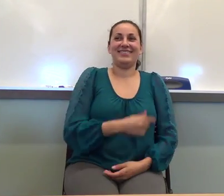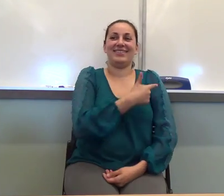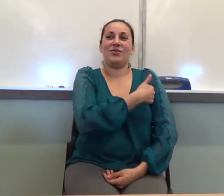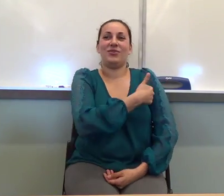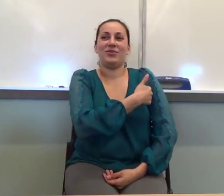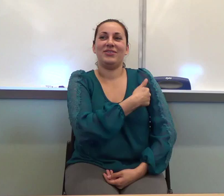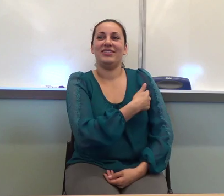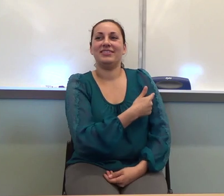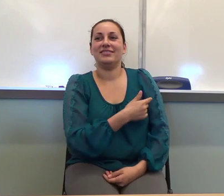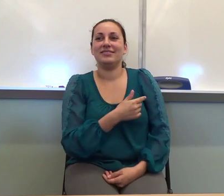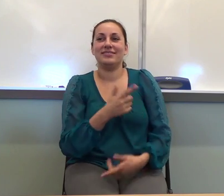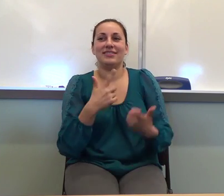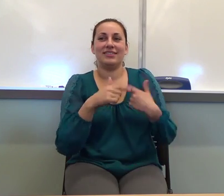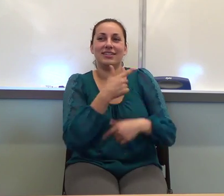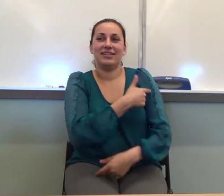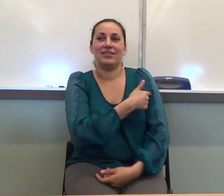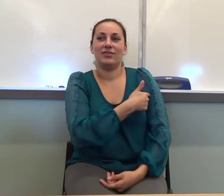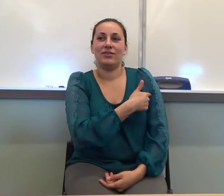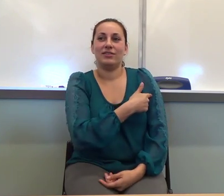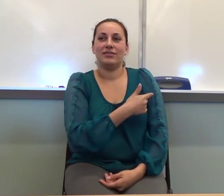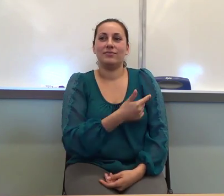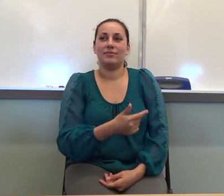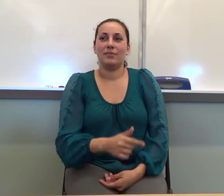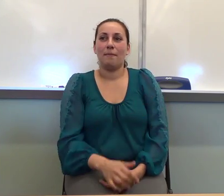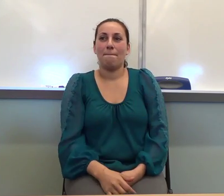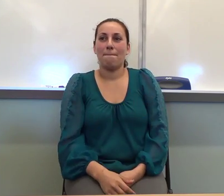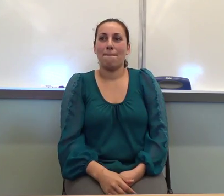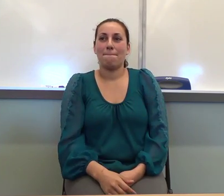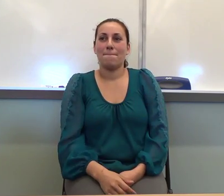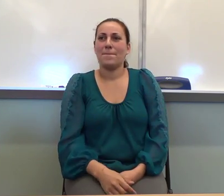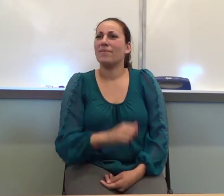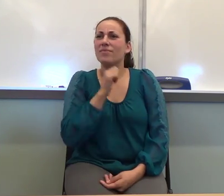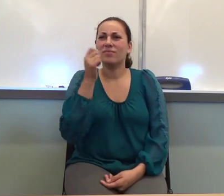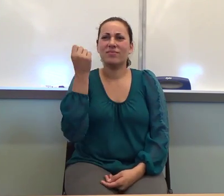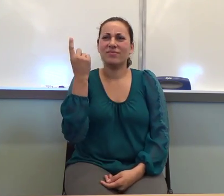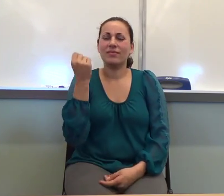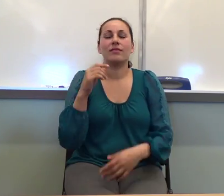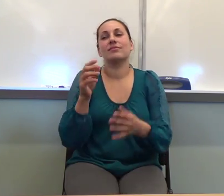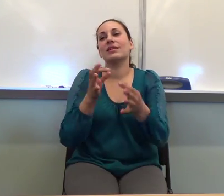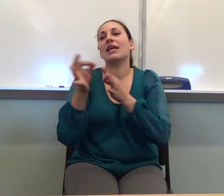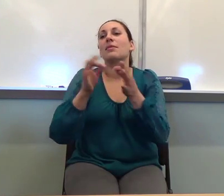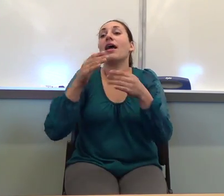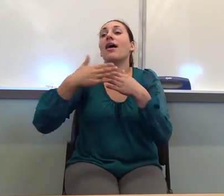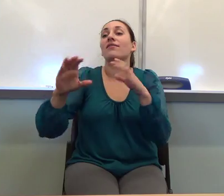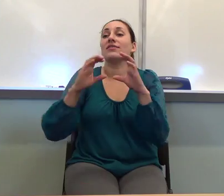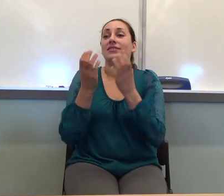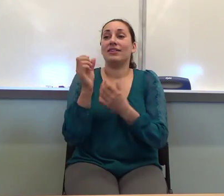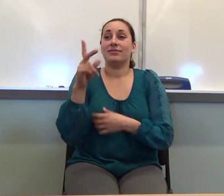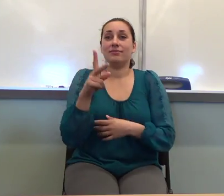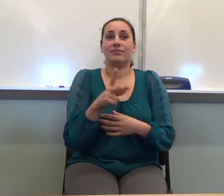okay? I mean, that's almost the total amount you're supposed to have in one day, you know? Not one can.